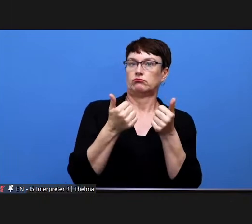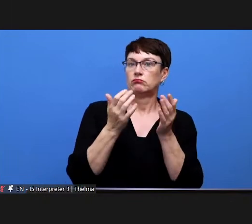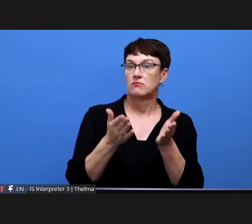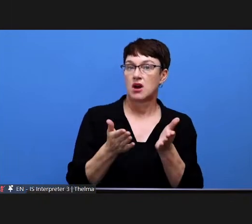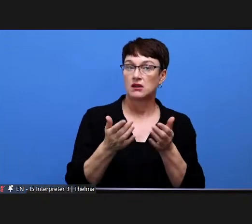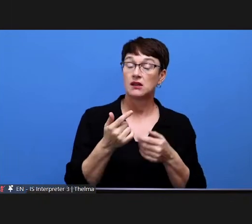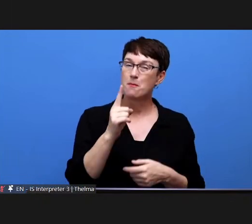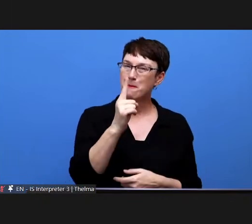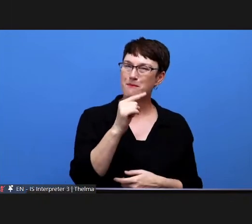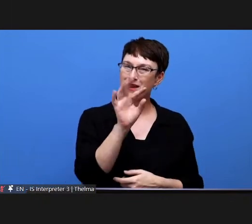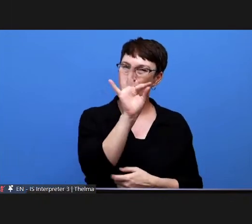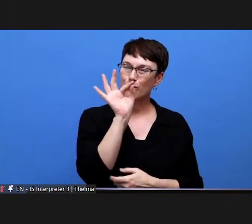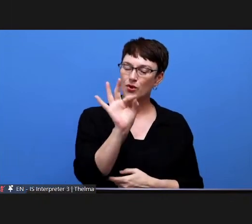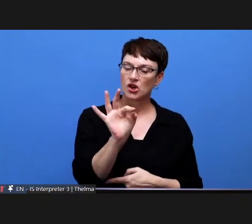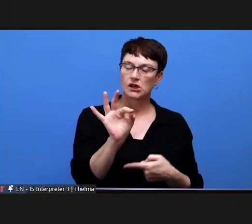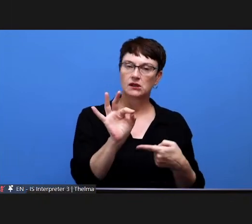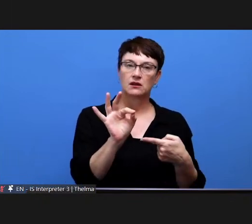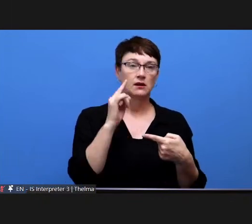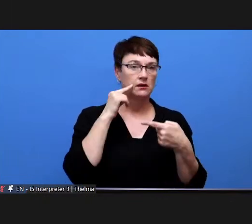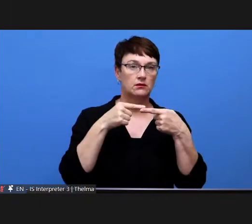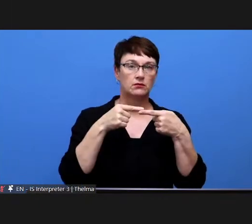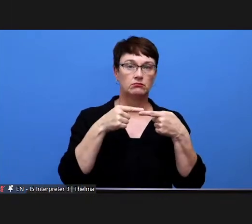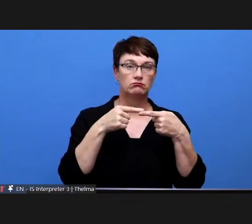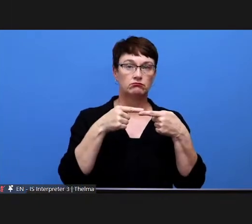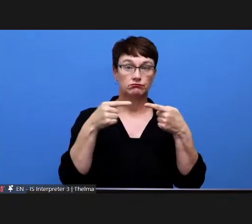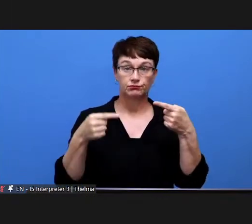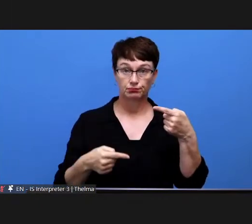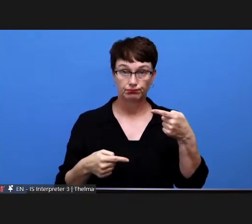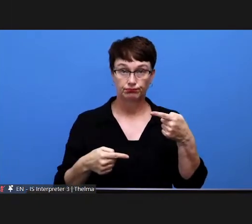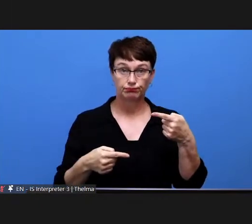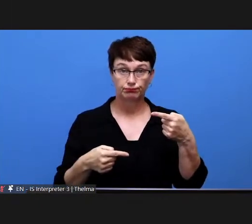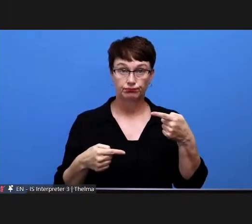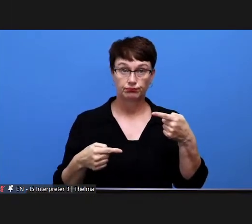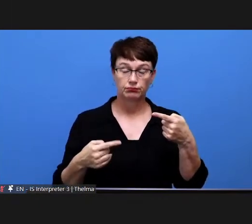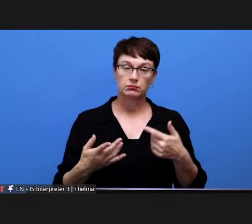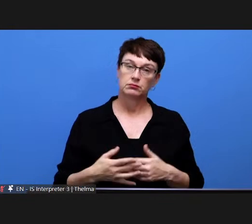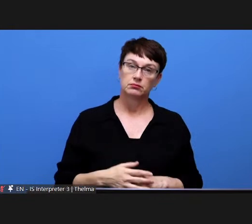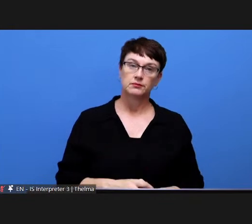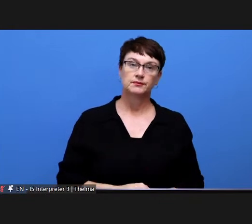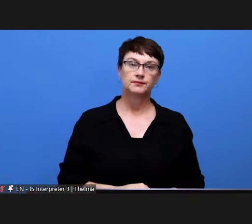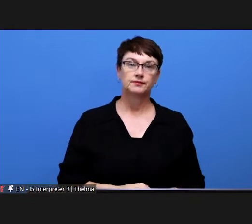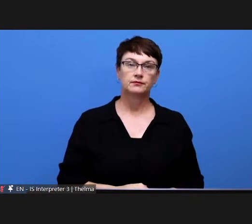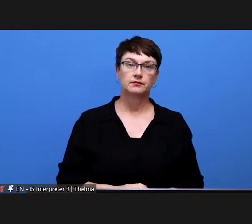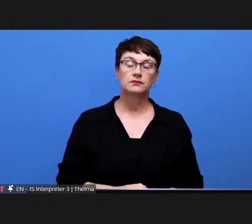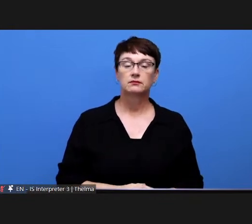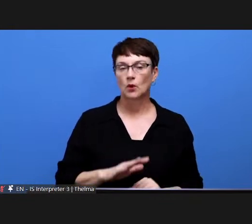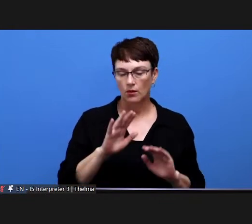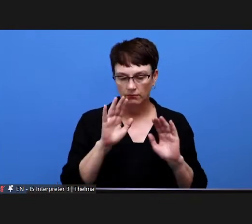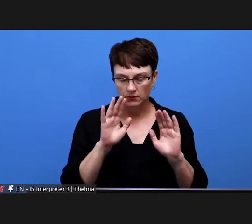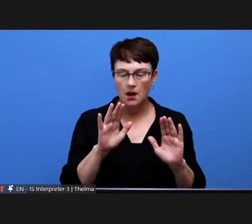Yeah. The resources are important to move forward.